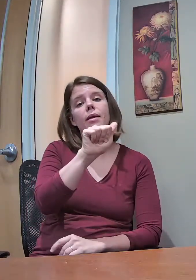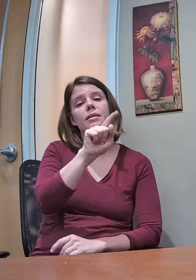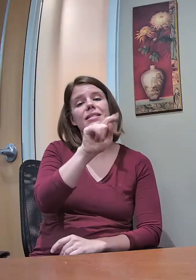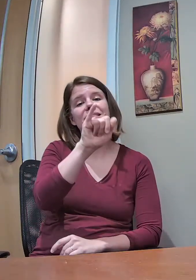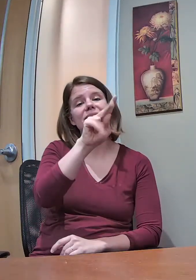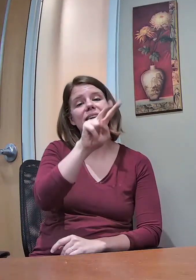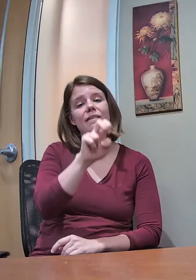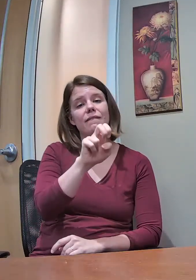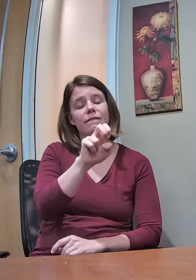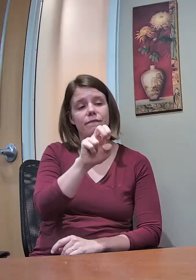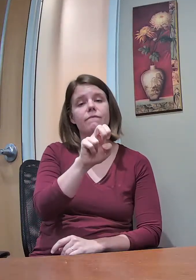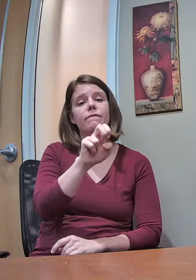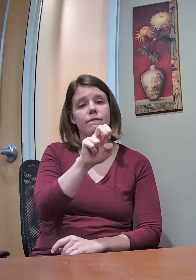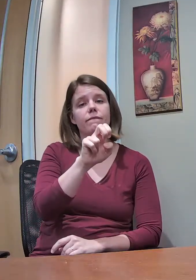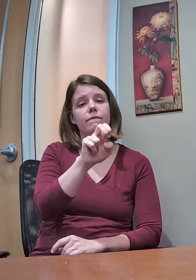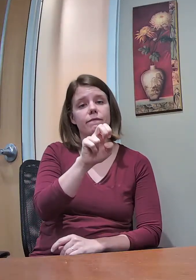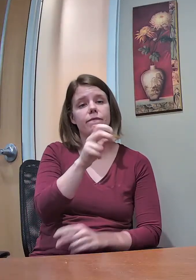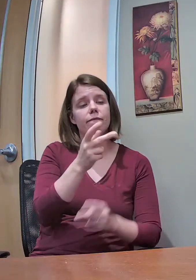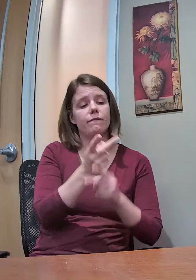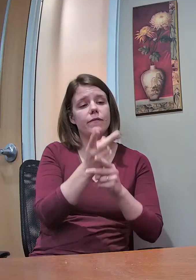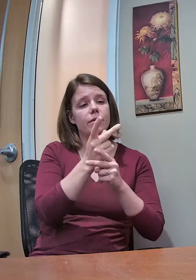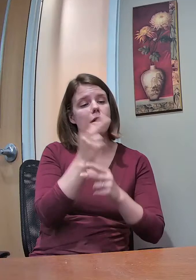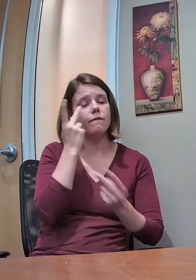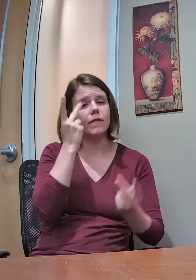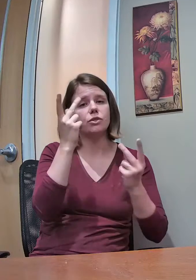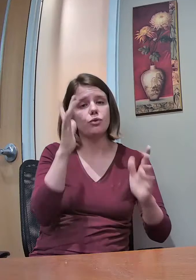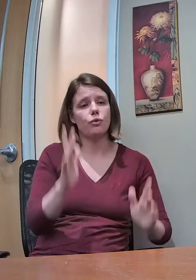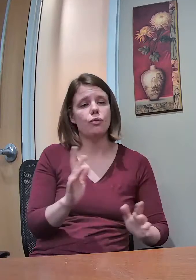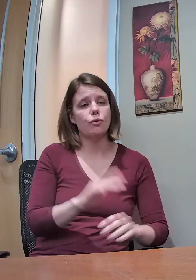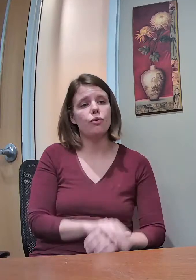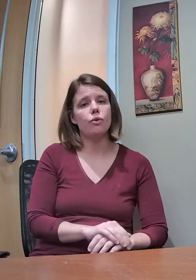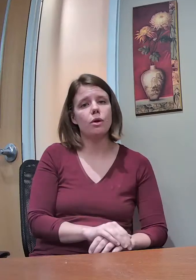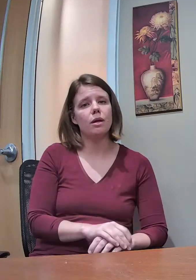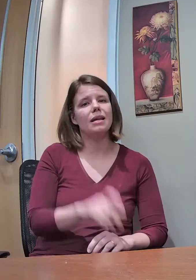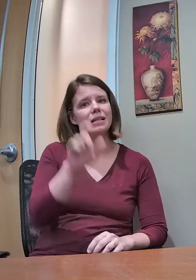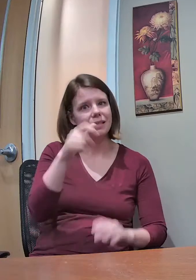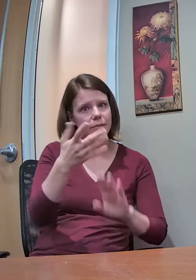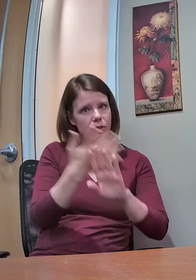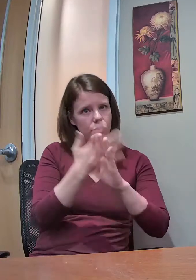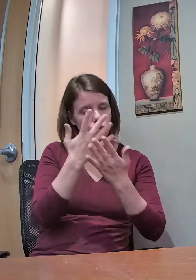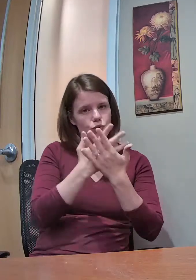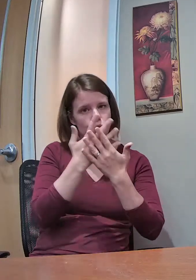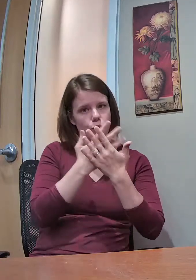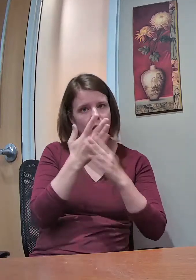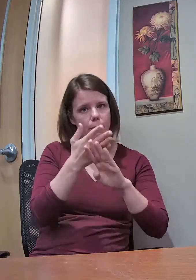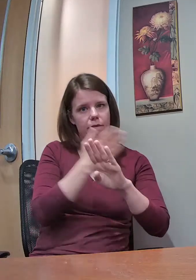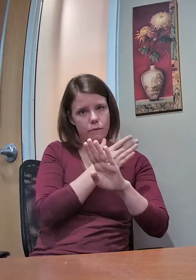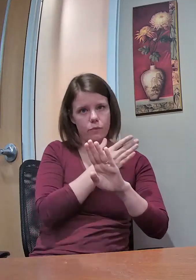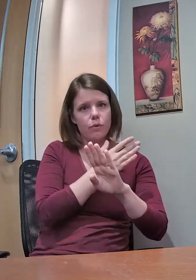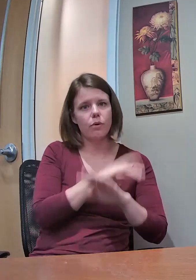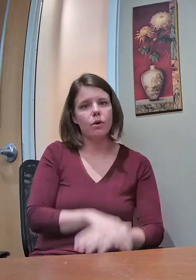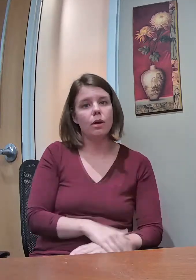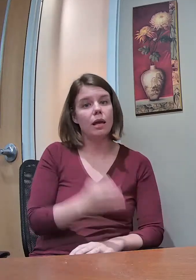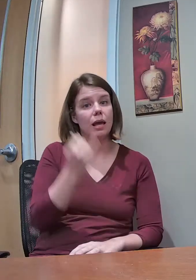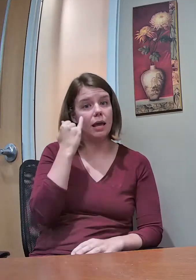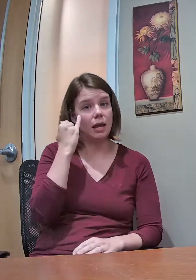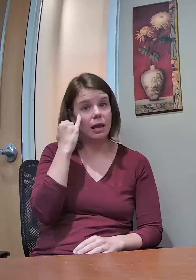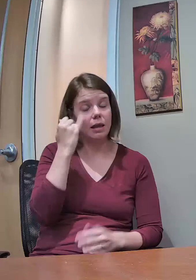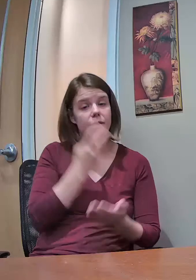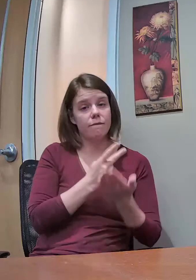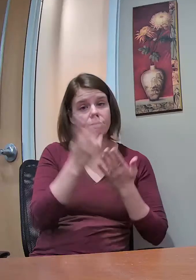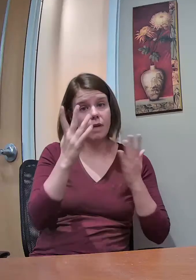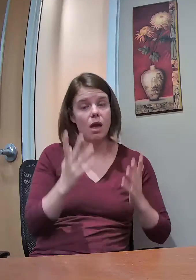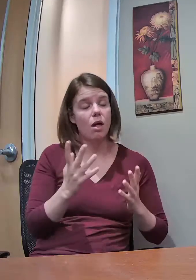to be screened. If they do not pass screening, they would need to go home and